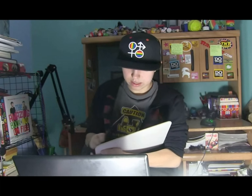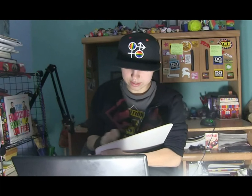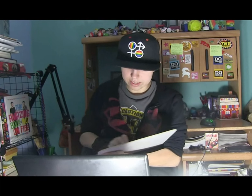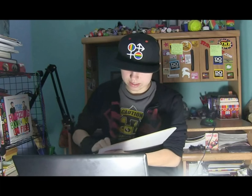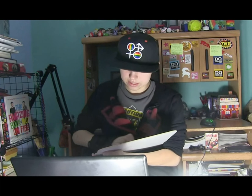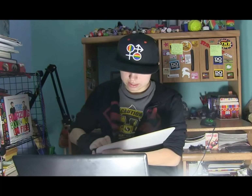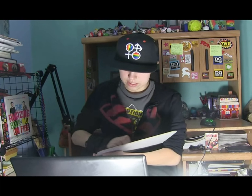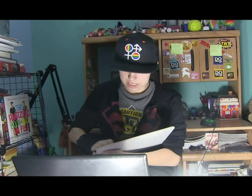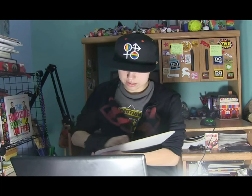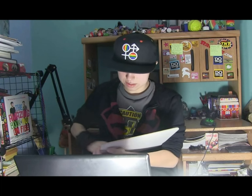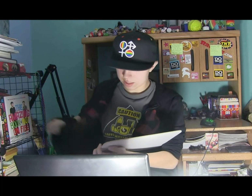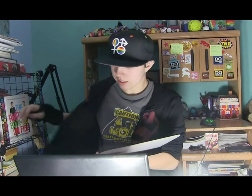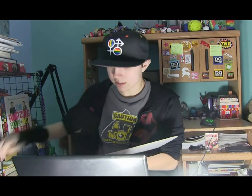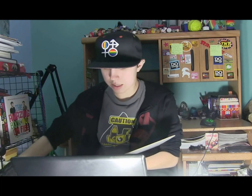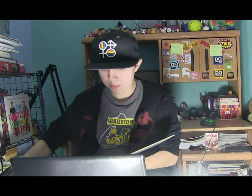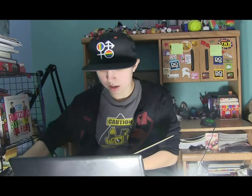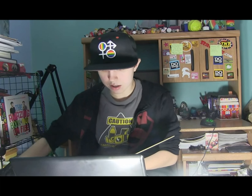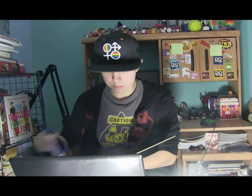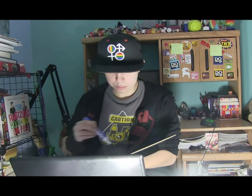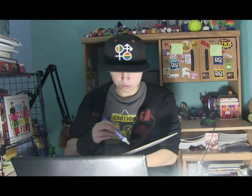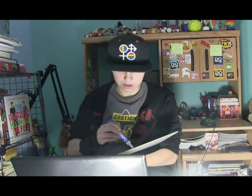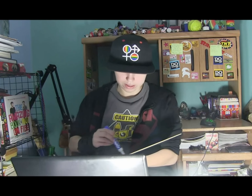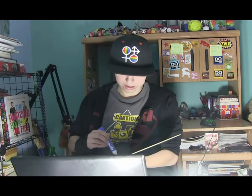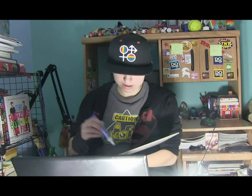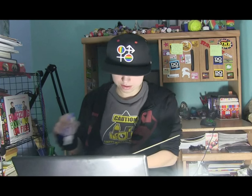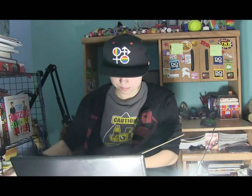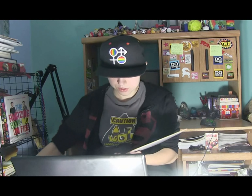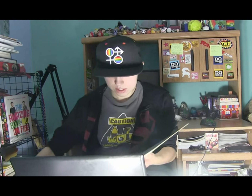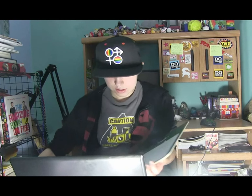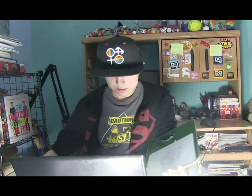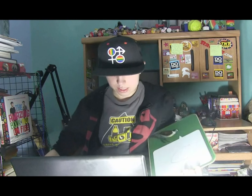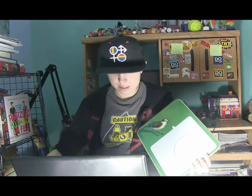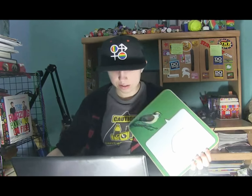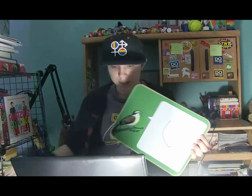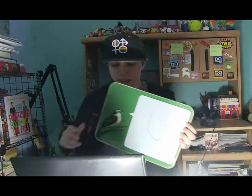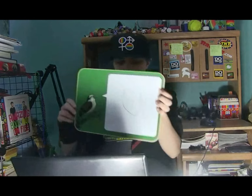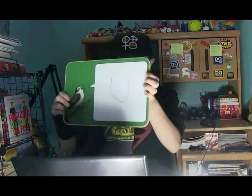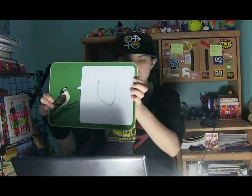Alright, let's keep on moving. Next letter is U.